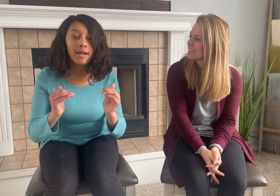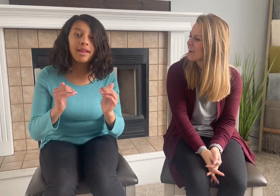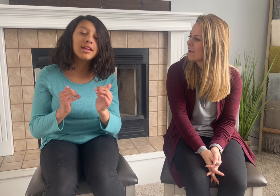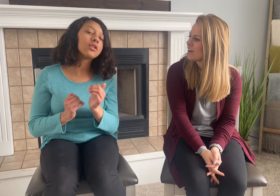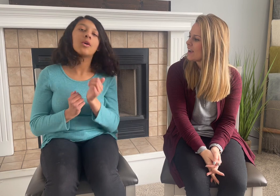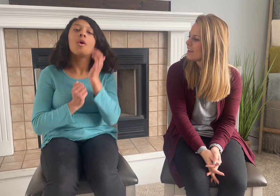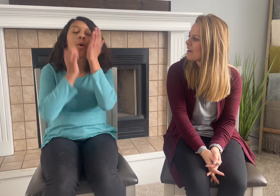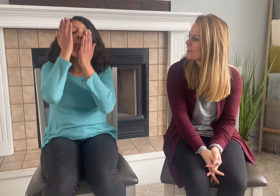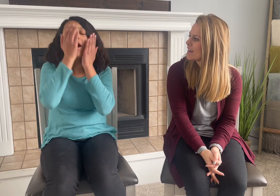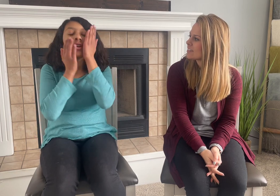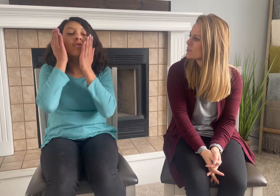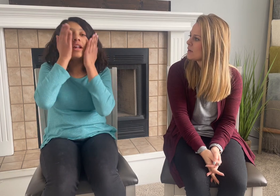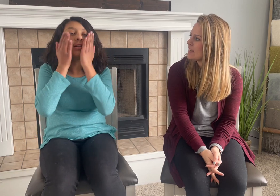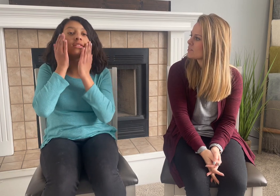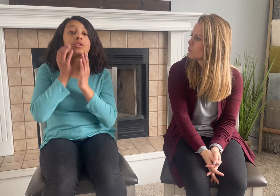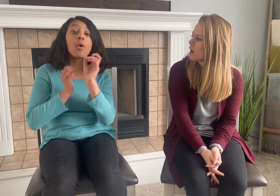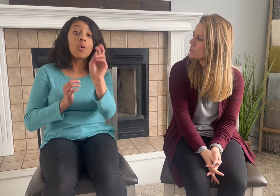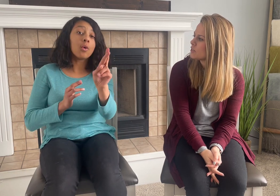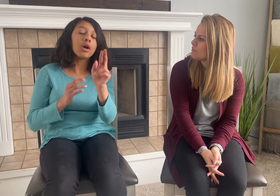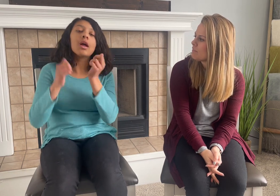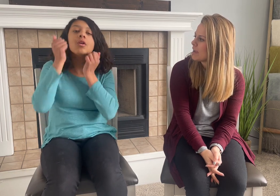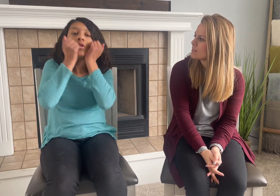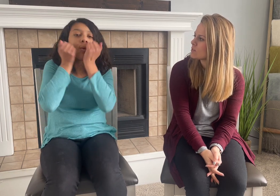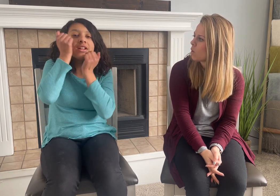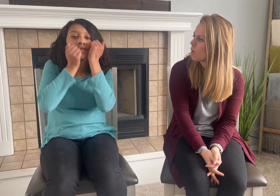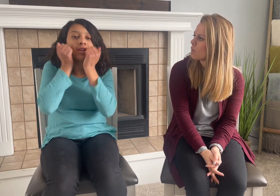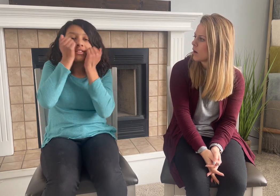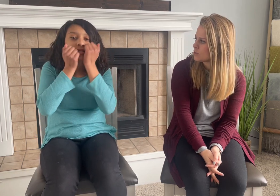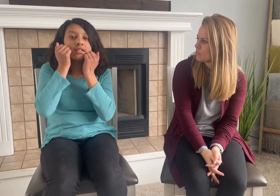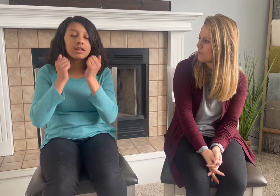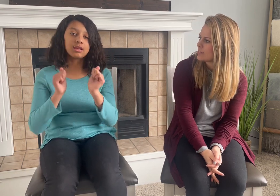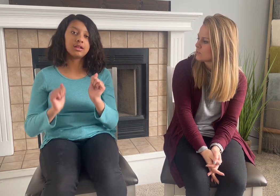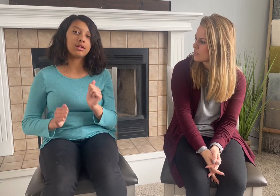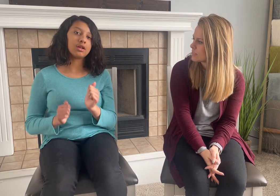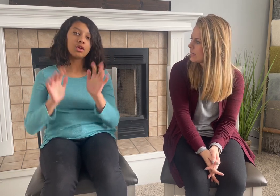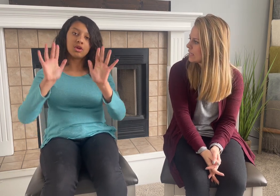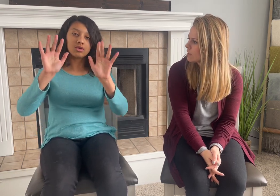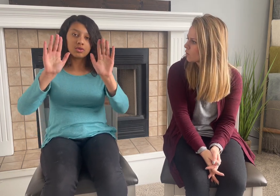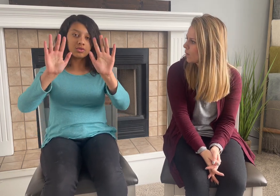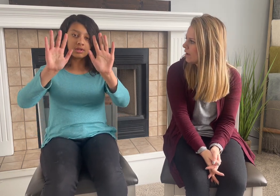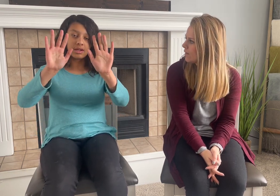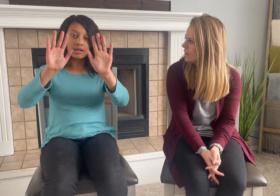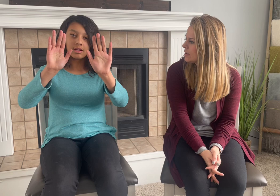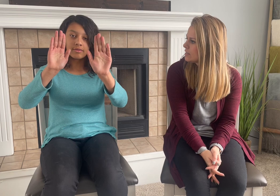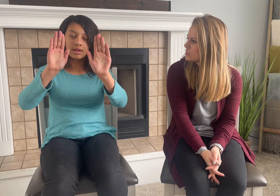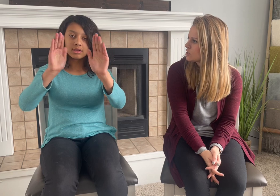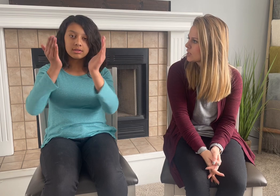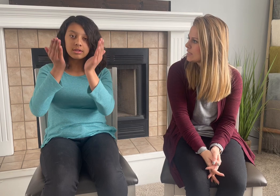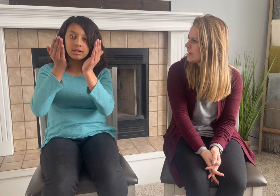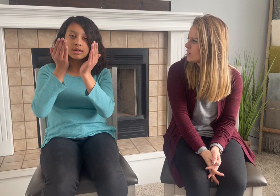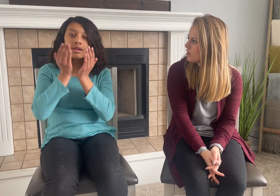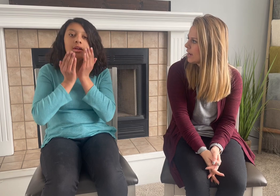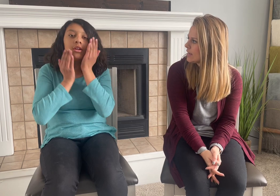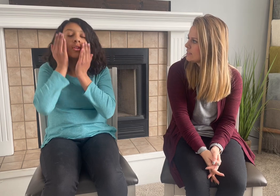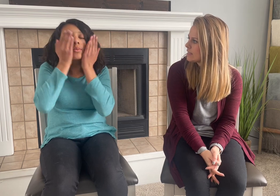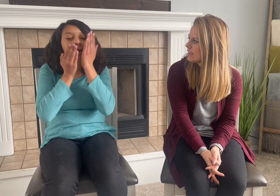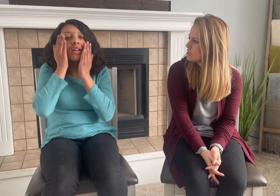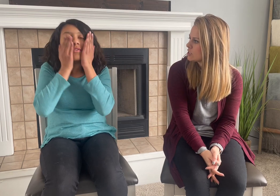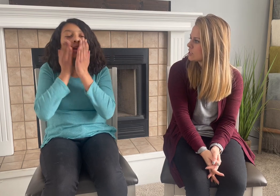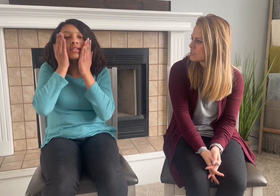All right. Our next one is wash your face or wash your face. You can sign it either way. So you're just going to take your hands and it just looks